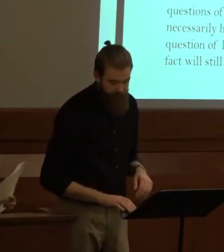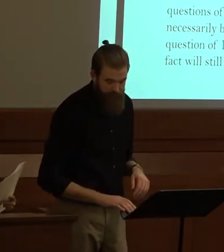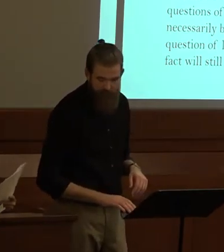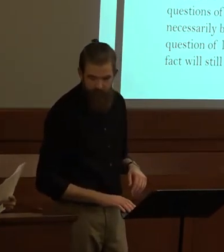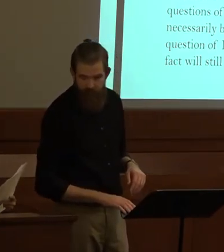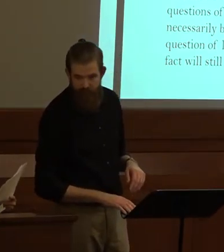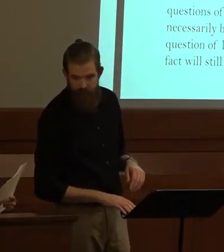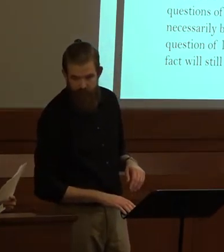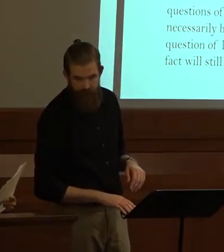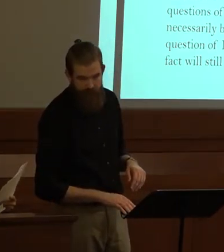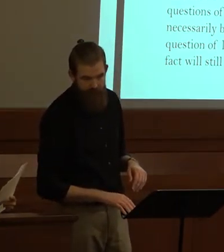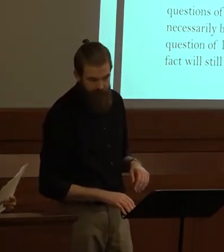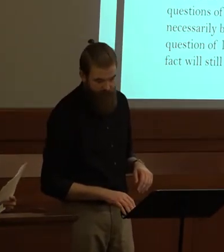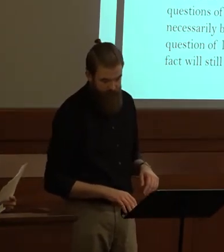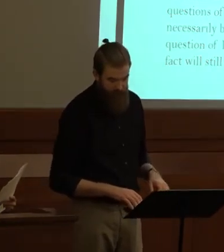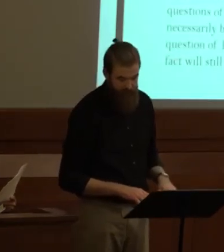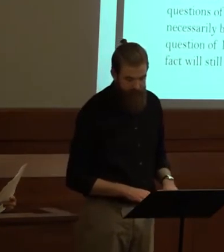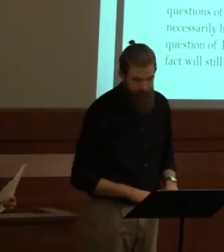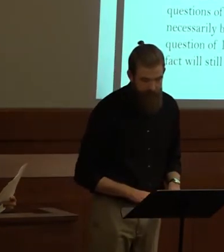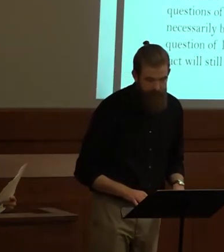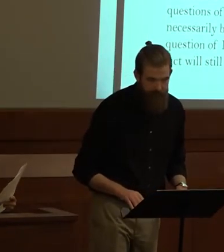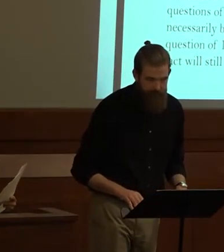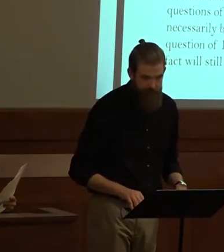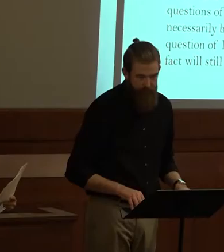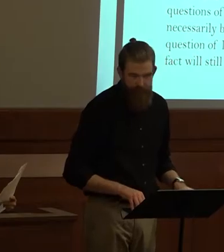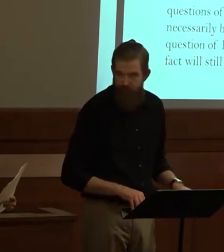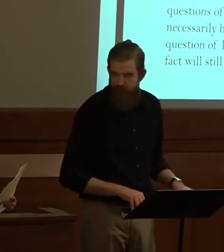deaf people to master languages.